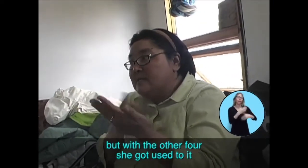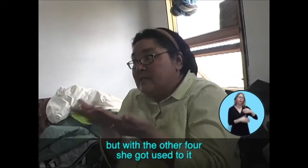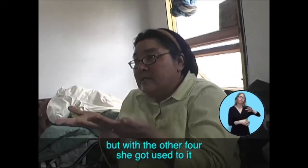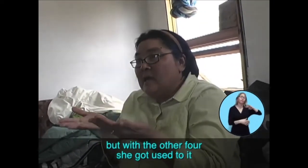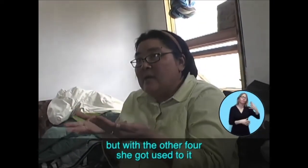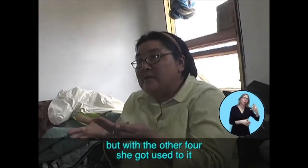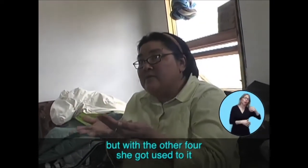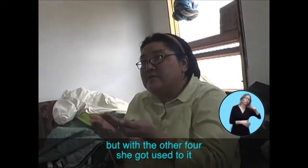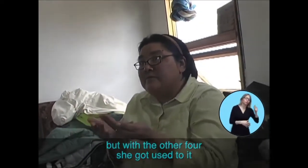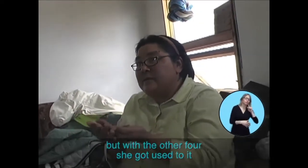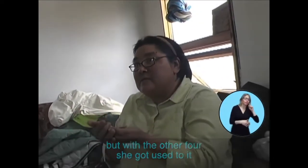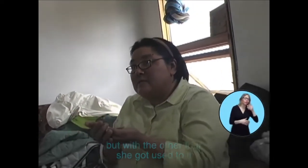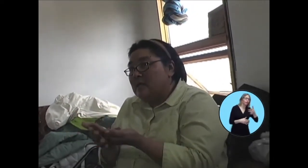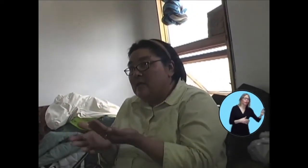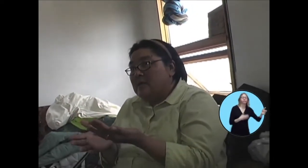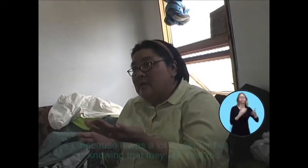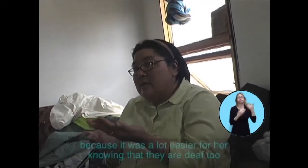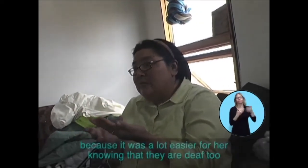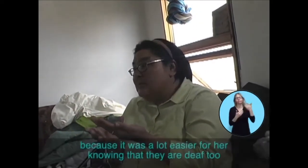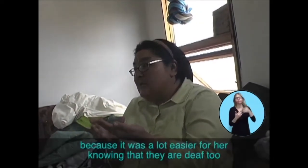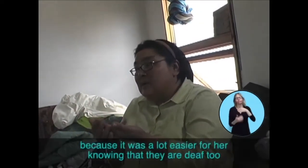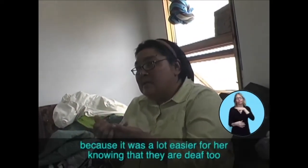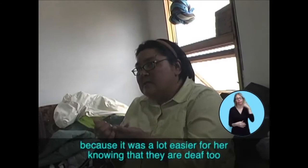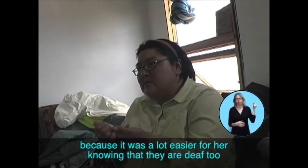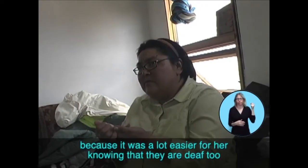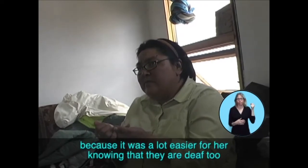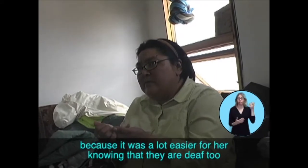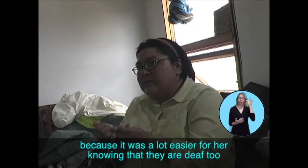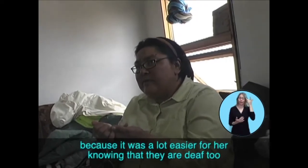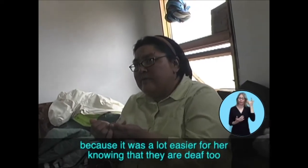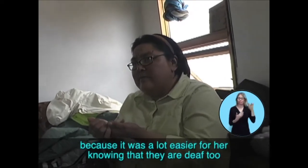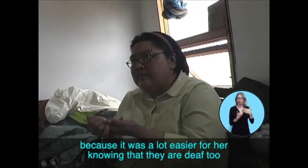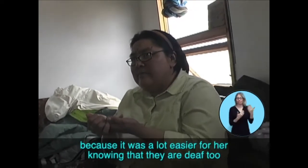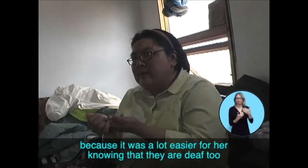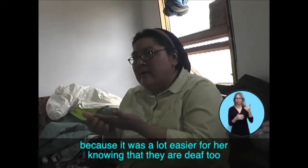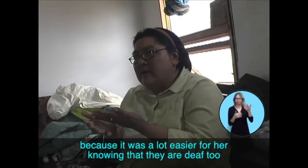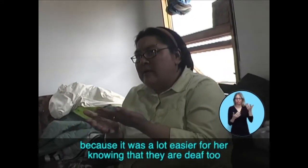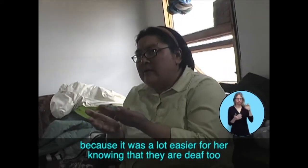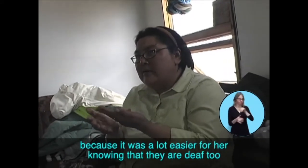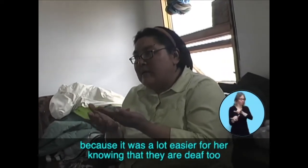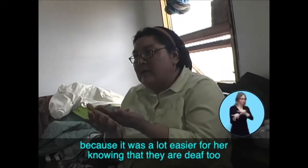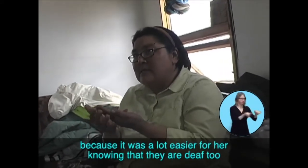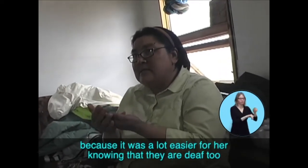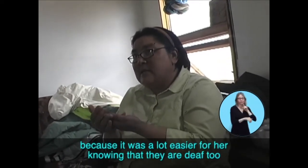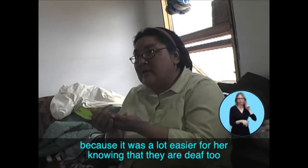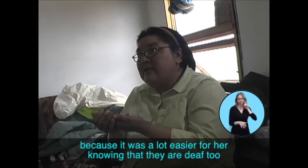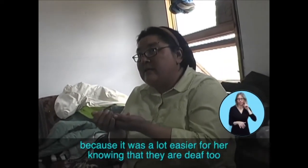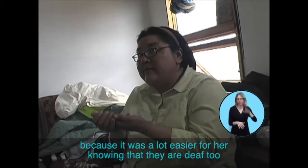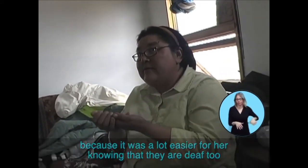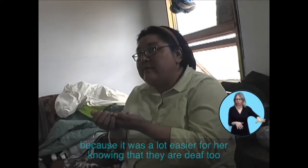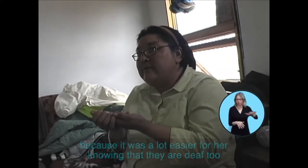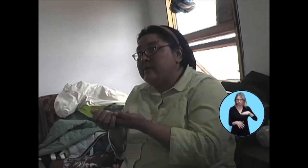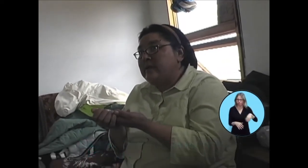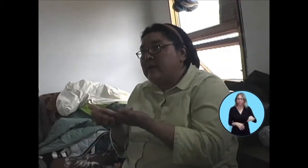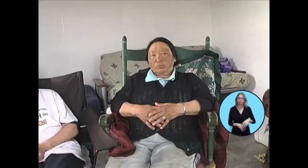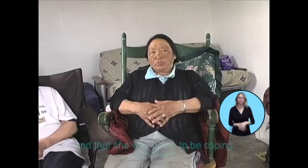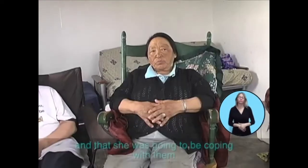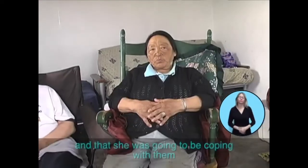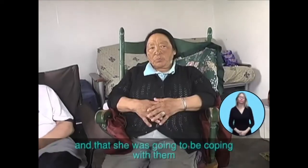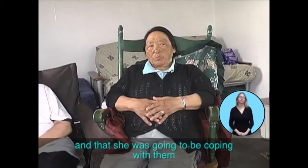four, she got used to, because it was a lot easier for her, knowing that they are deaf too,